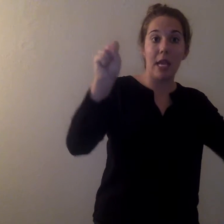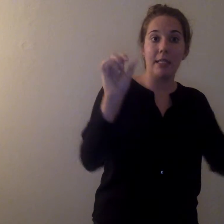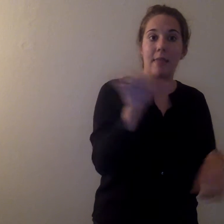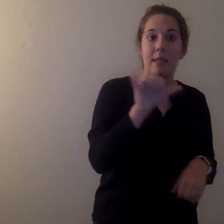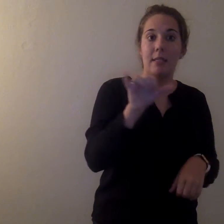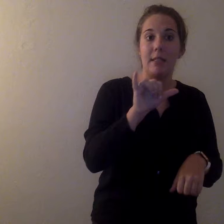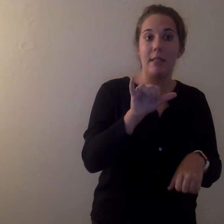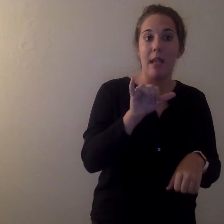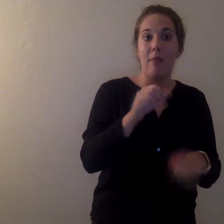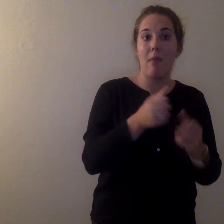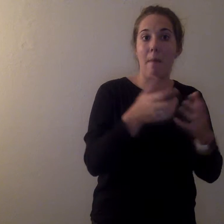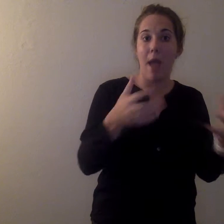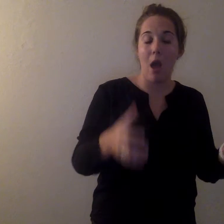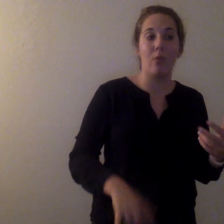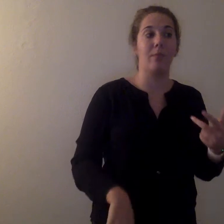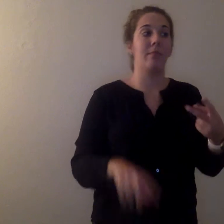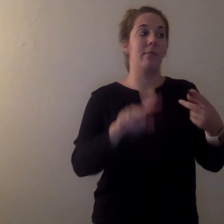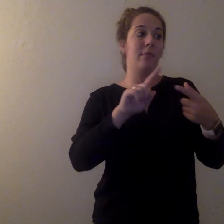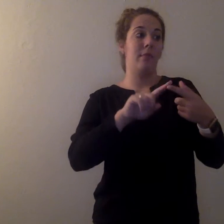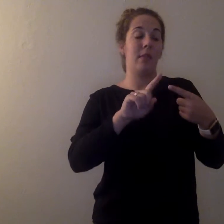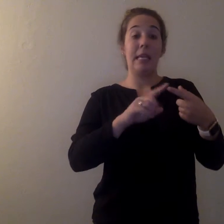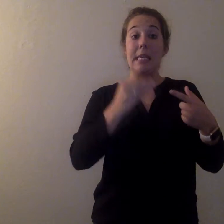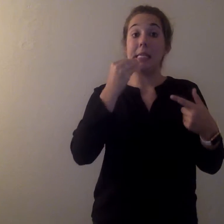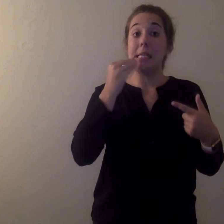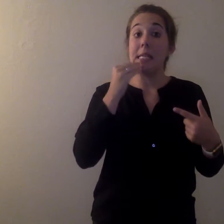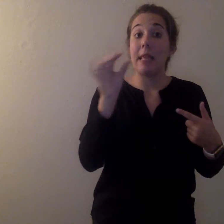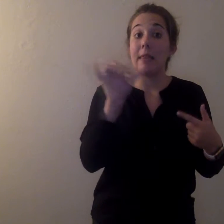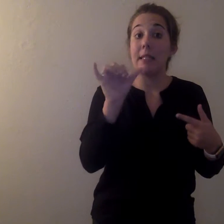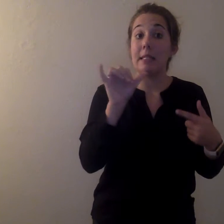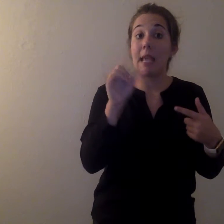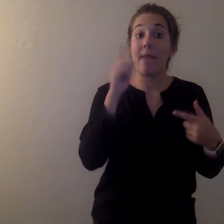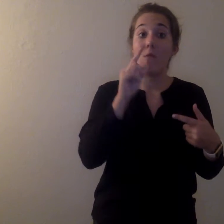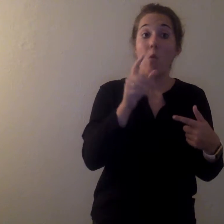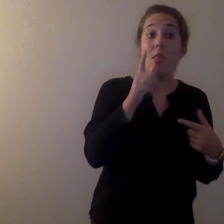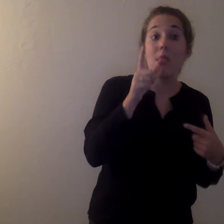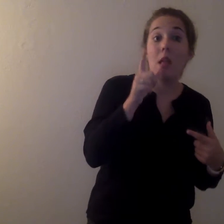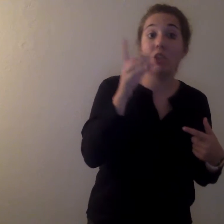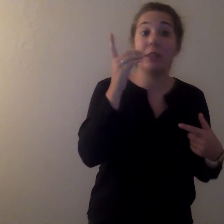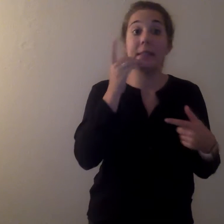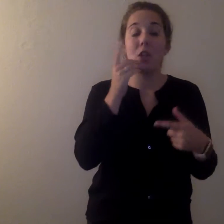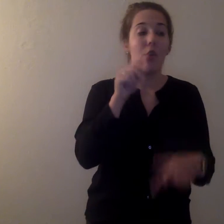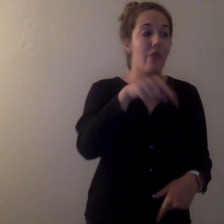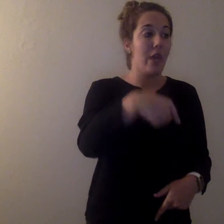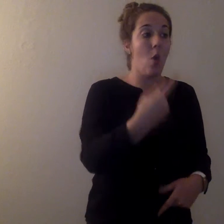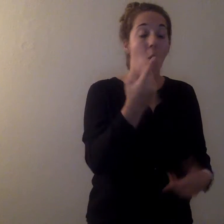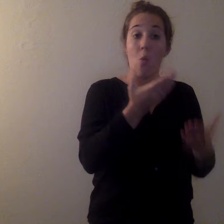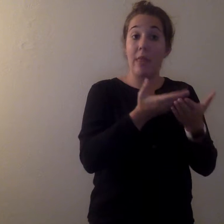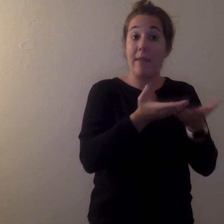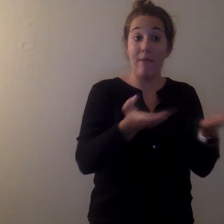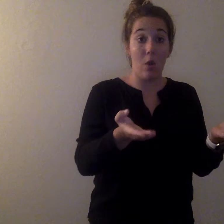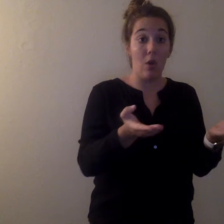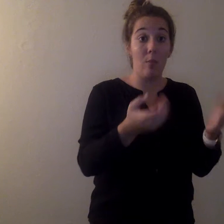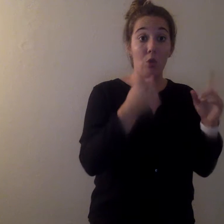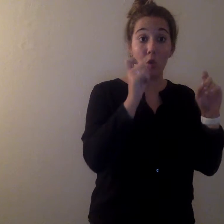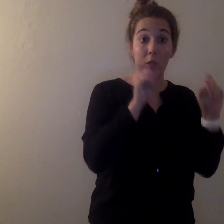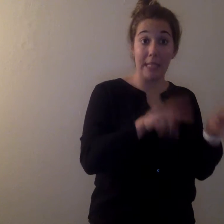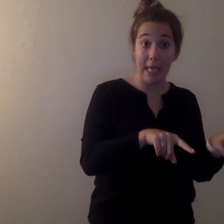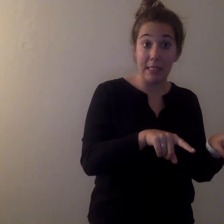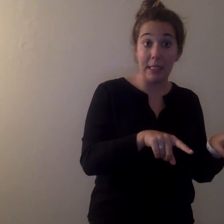that all the students are eating the same thing for lunch and dinner, because the only variable we are testing is whether not eating